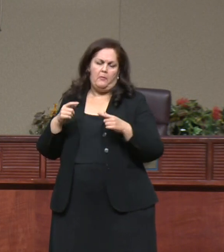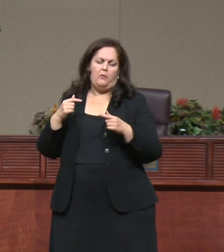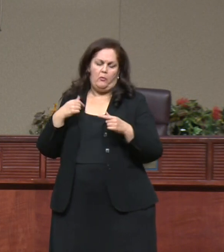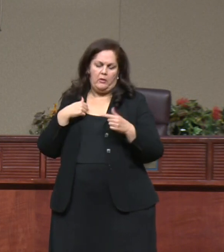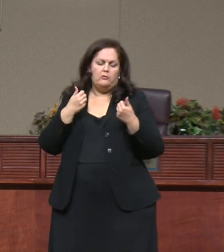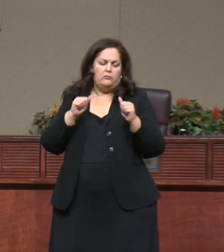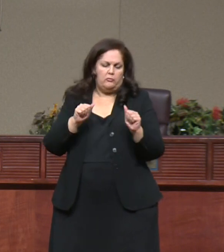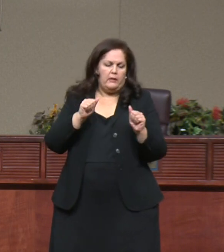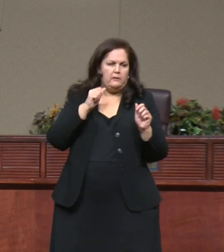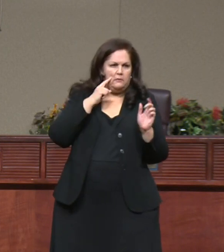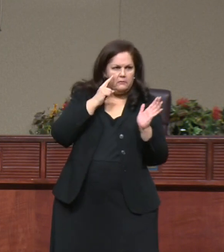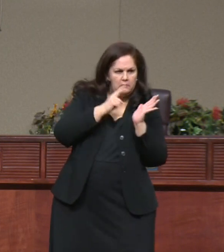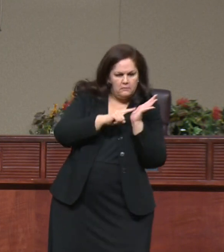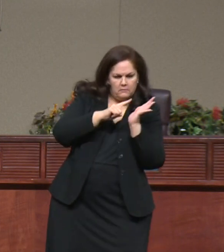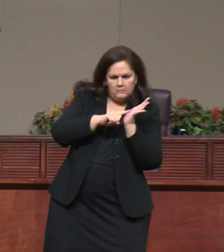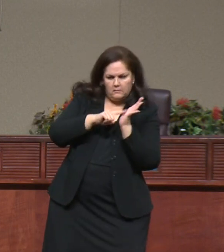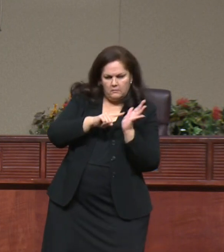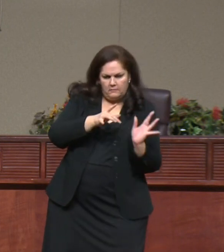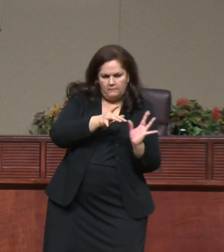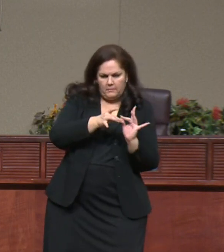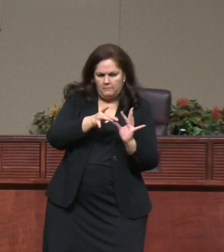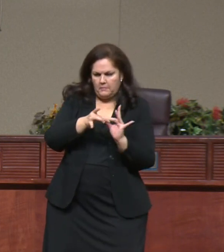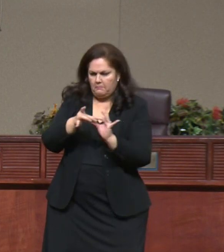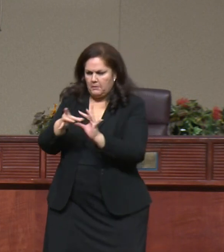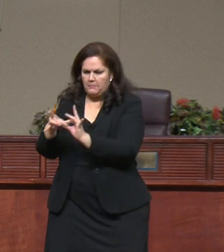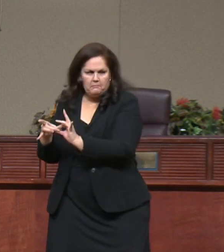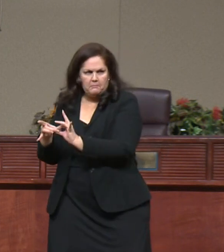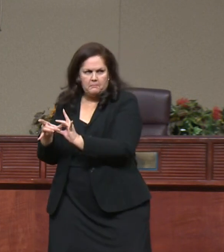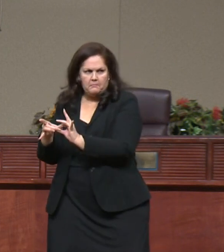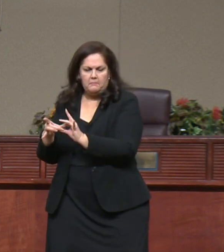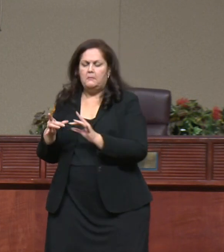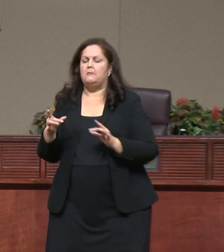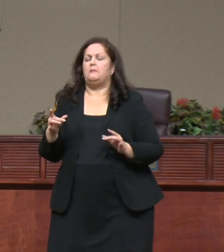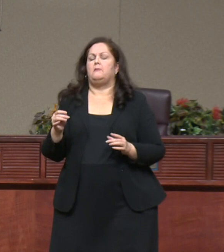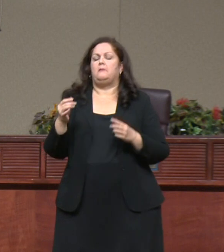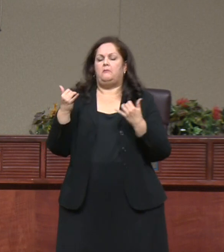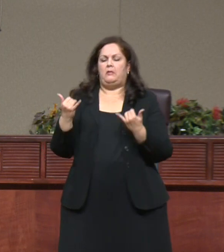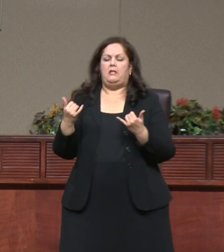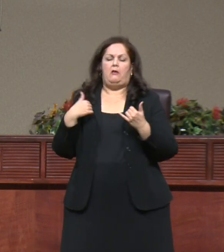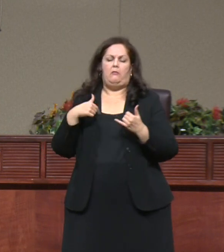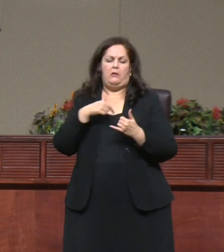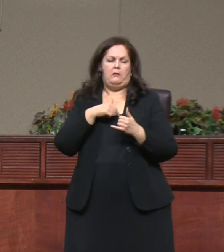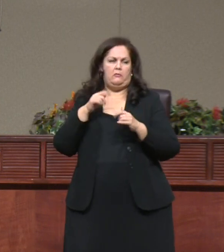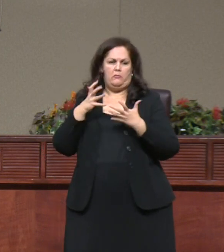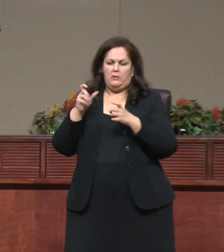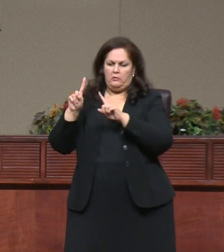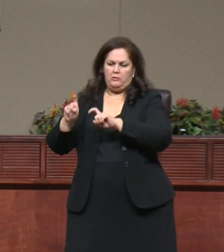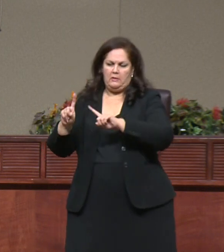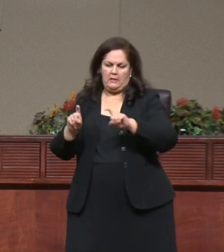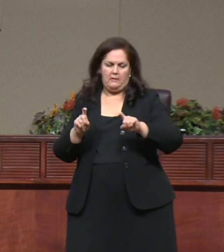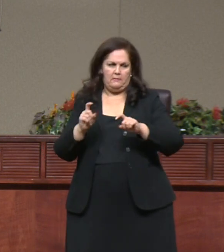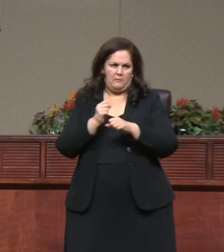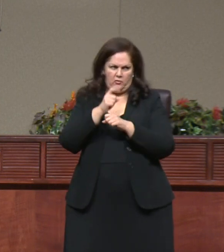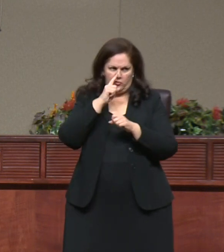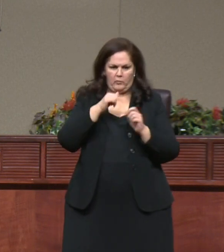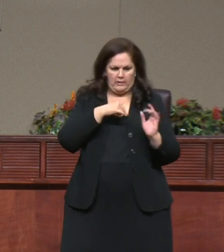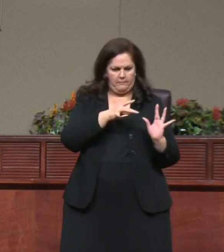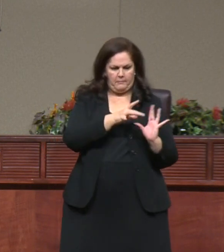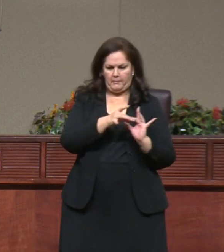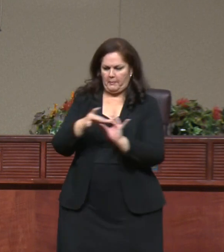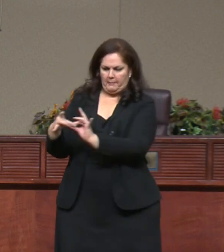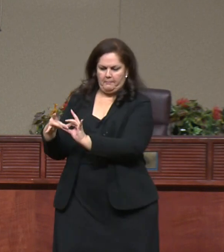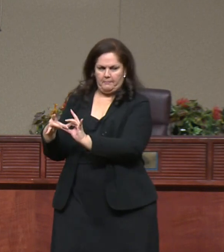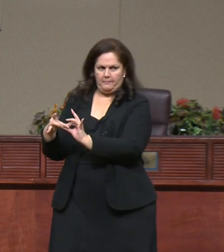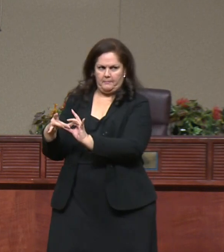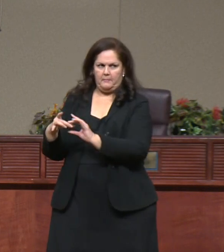tracing. And in this case, we will test additional individuals to see if you can establish. But this is about